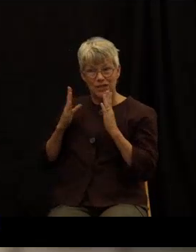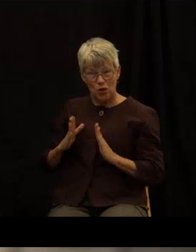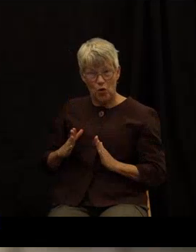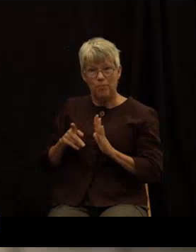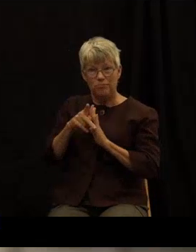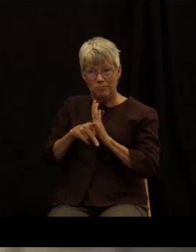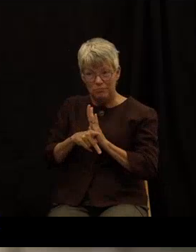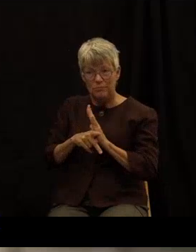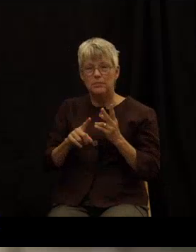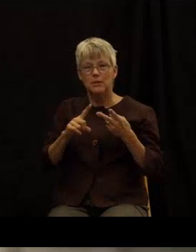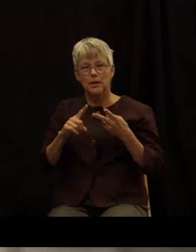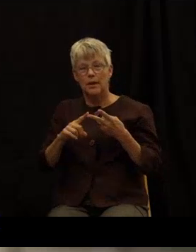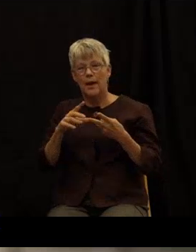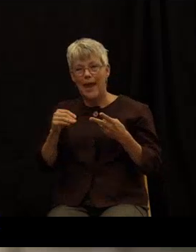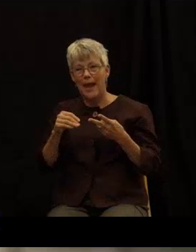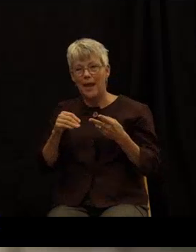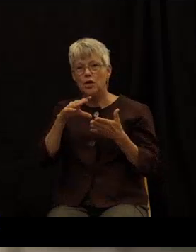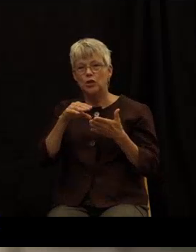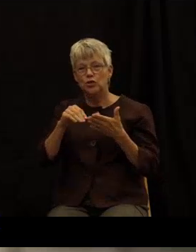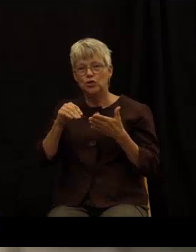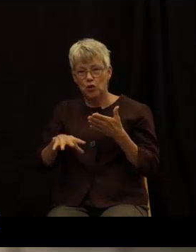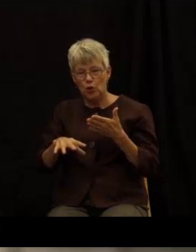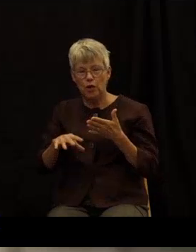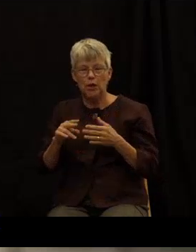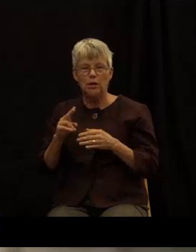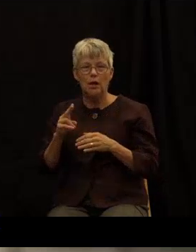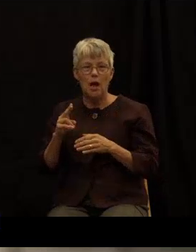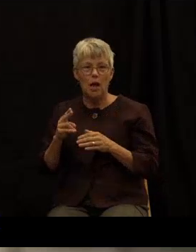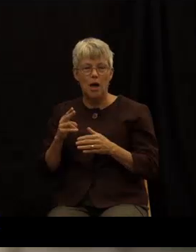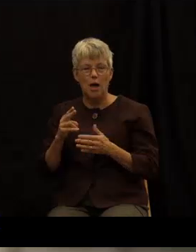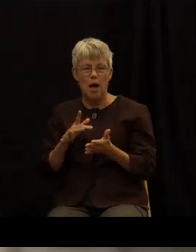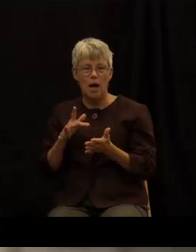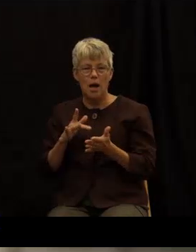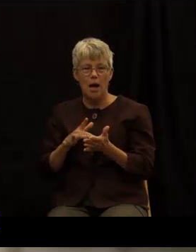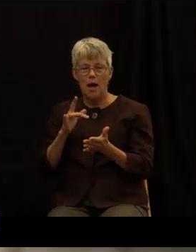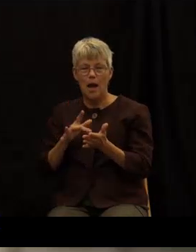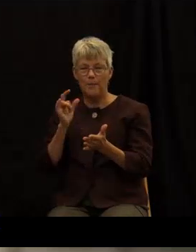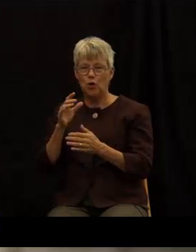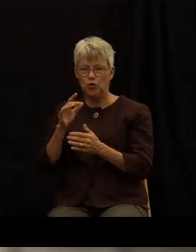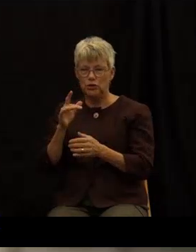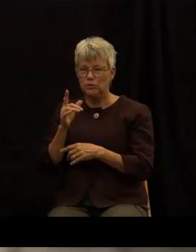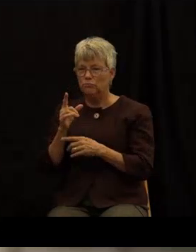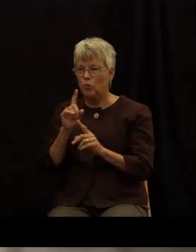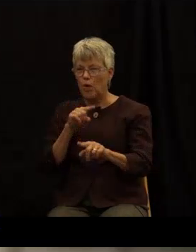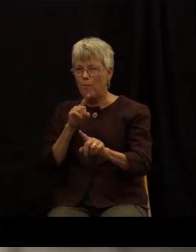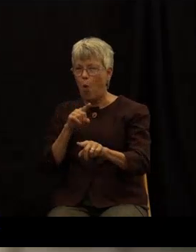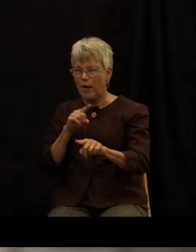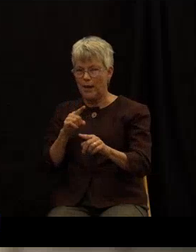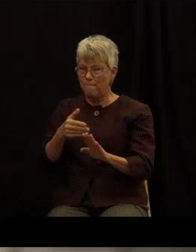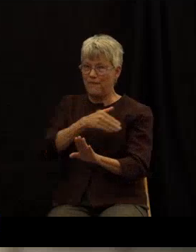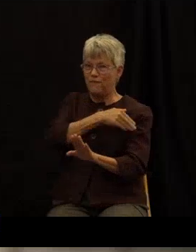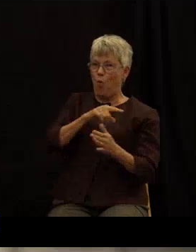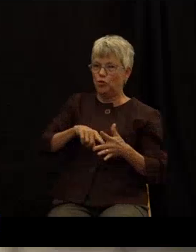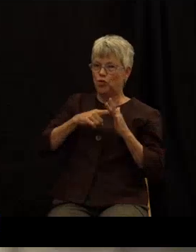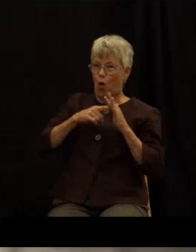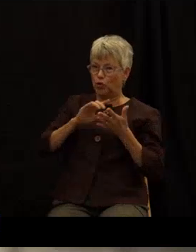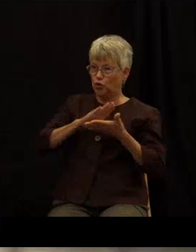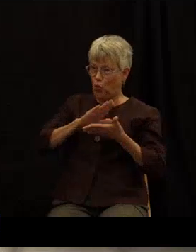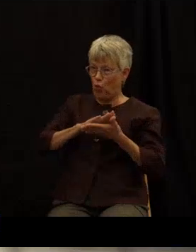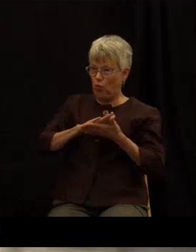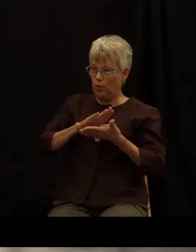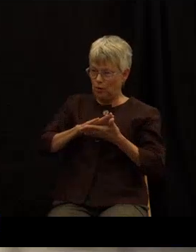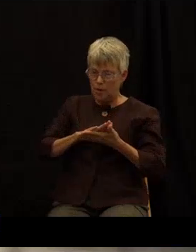the student abuse reporting policy both in effect for the start of school. So the first